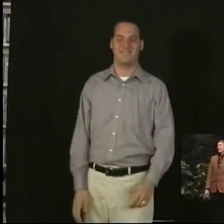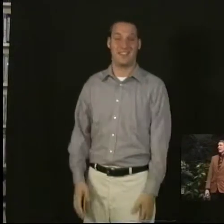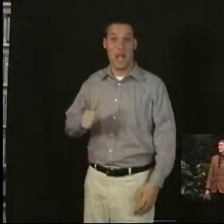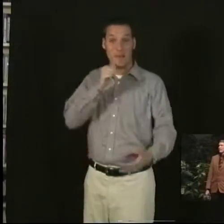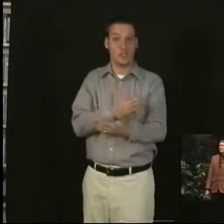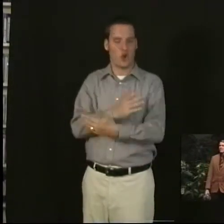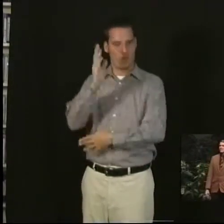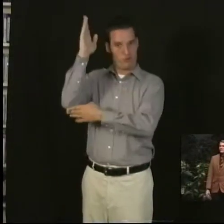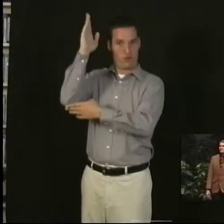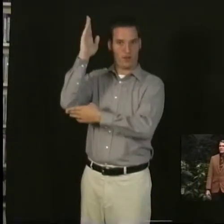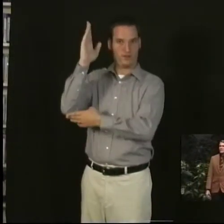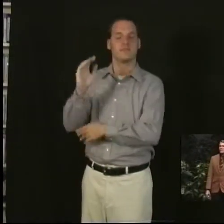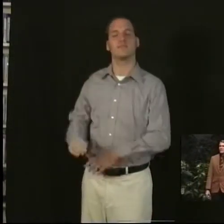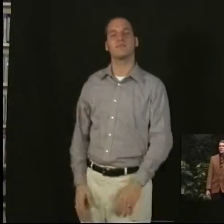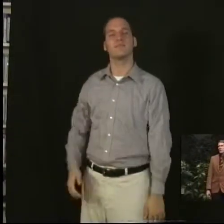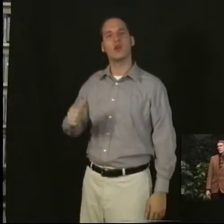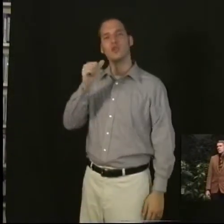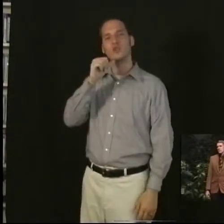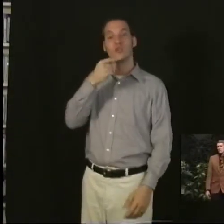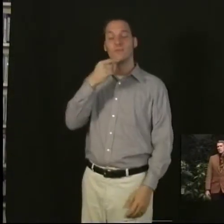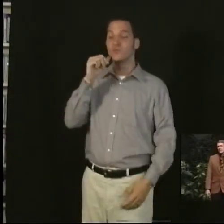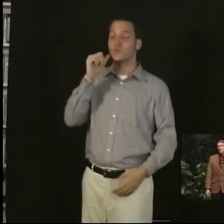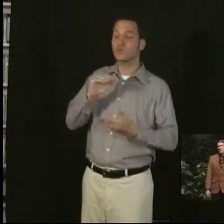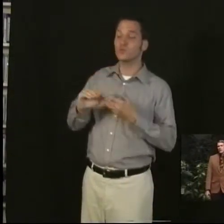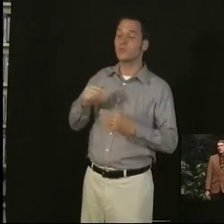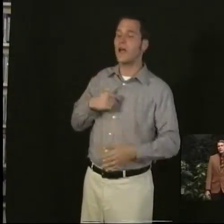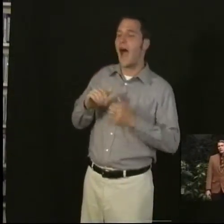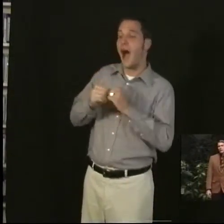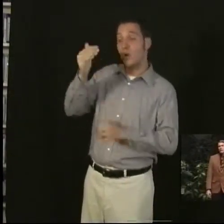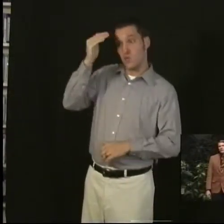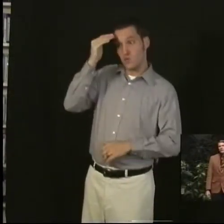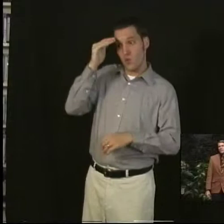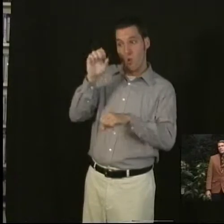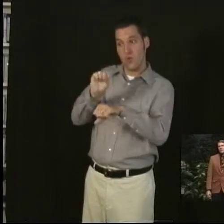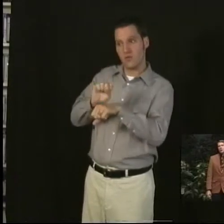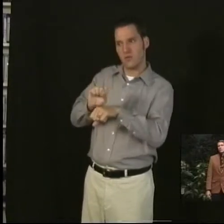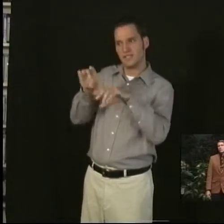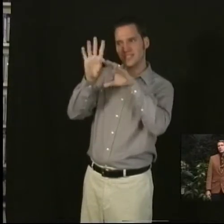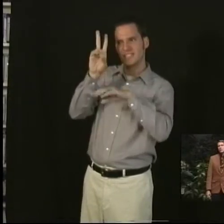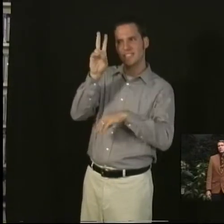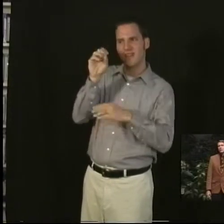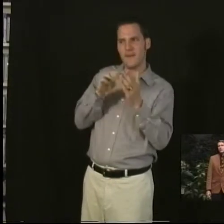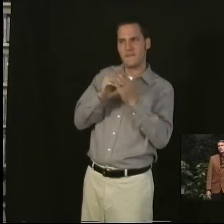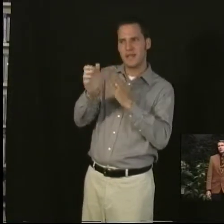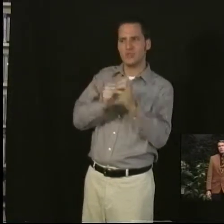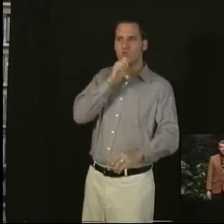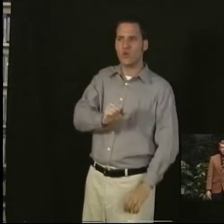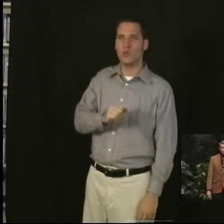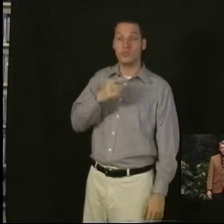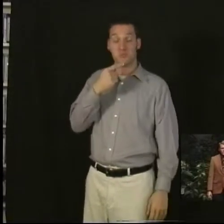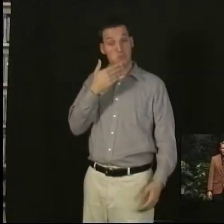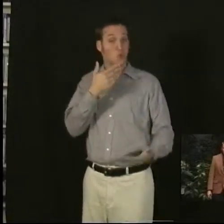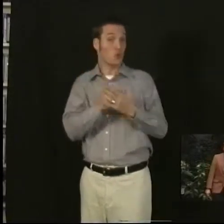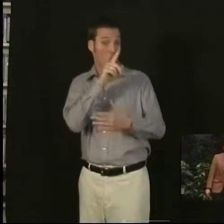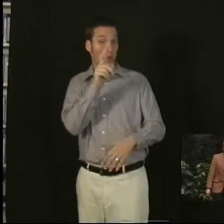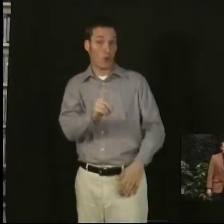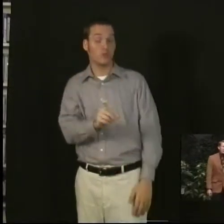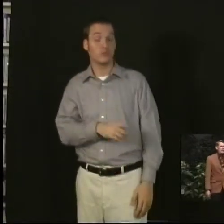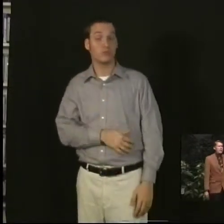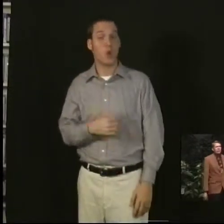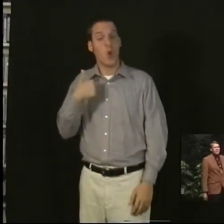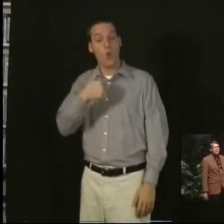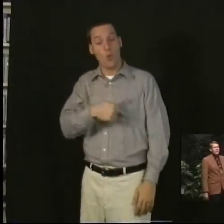My daughter raised her hand. She said, "Sir, how do you know that layer is 70 million years old?" He said, "That's a good question, honey." He